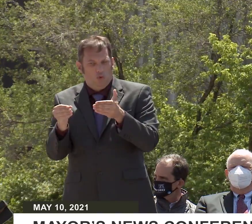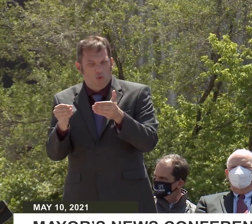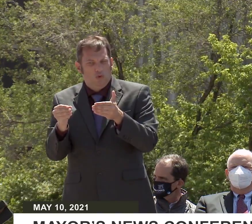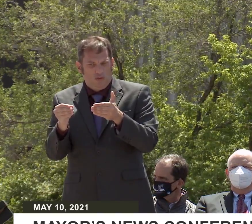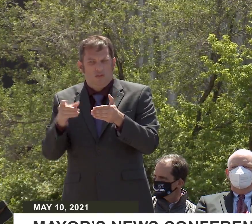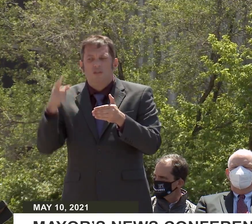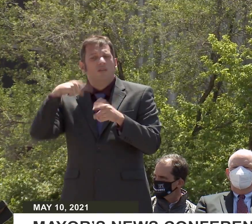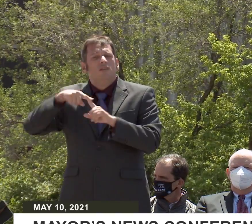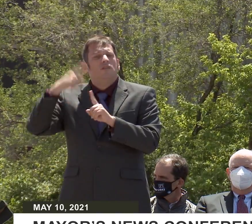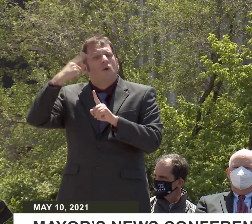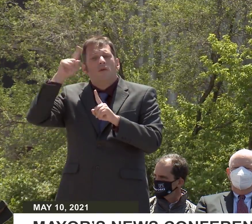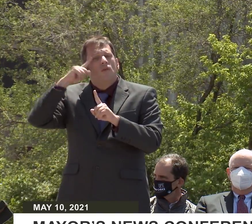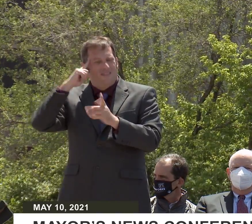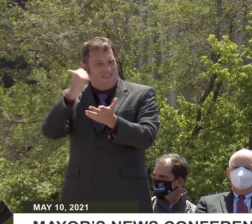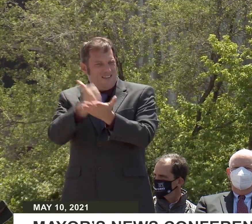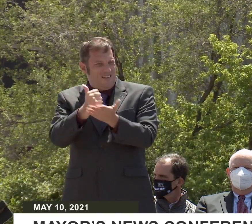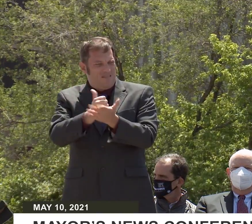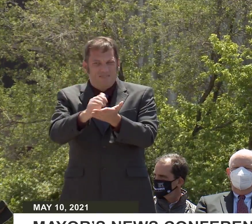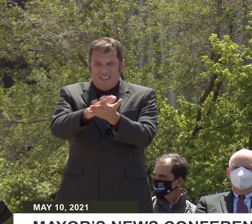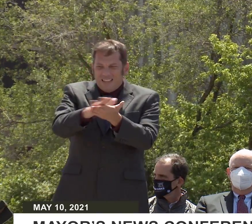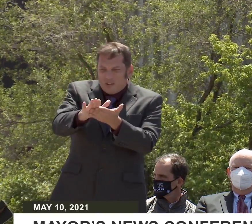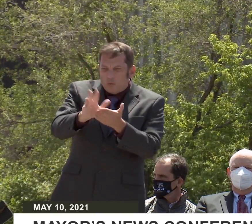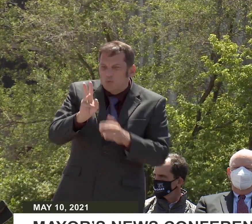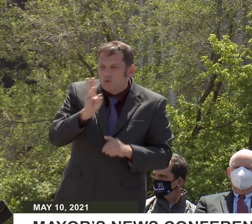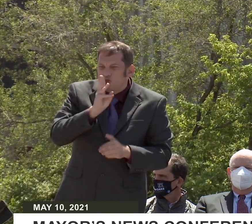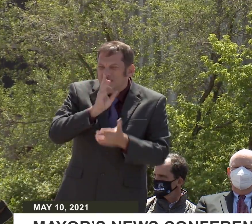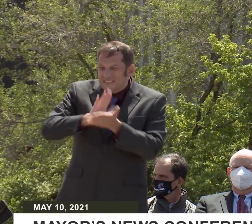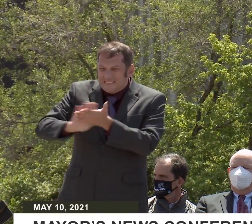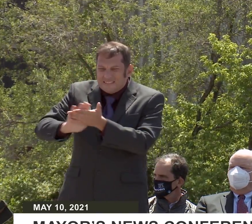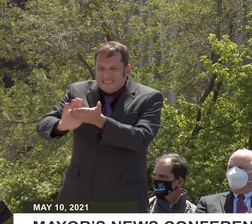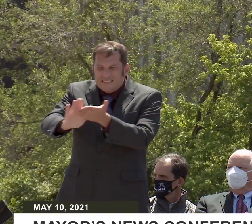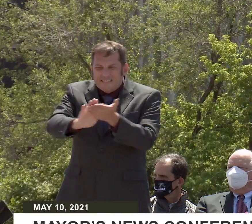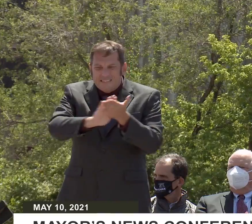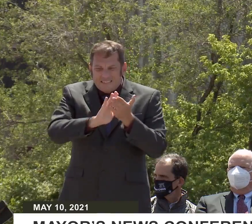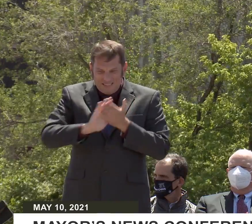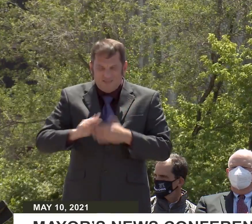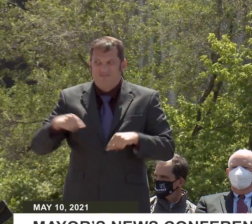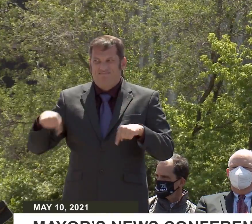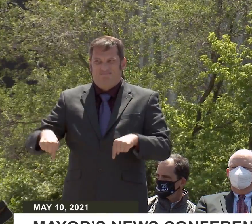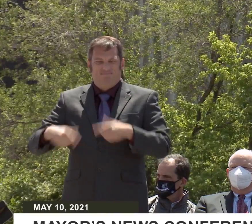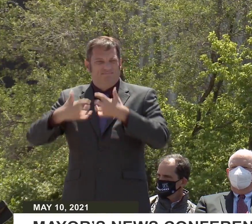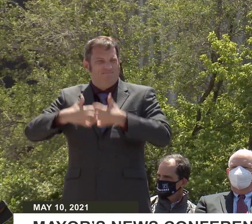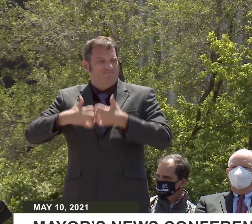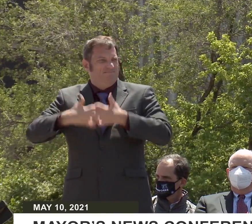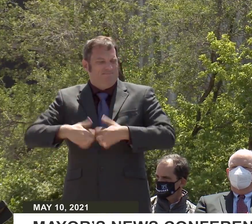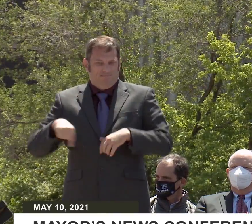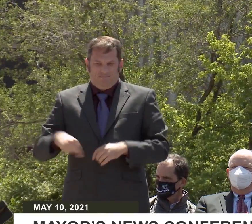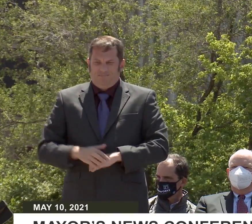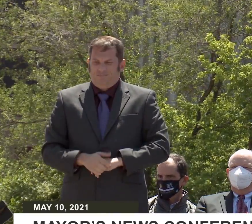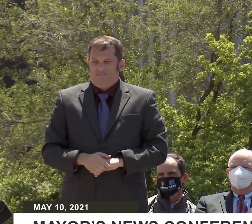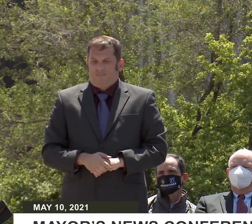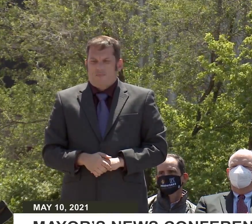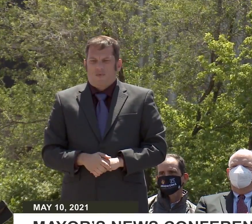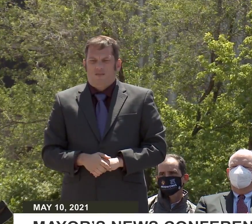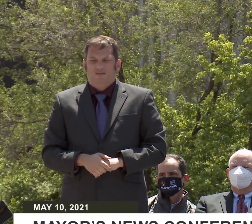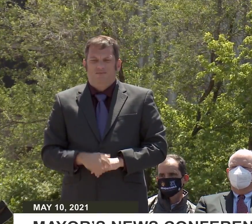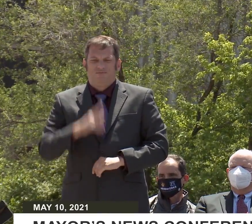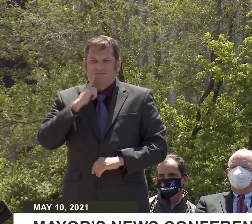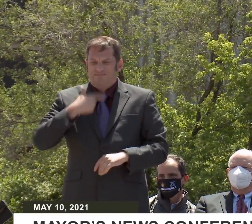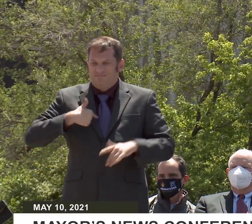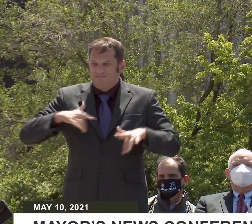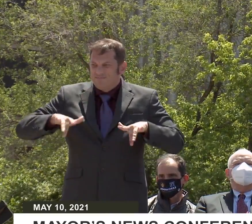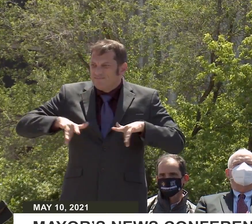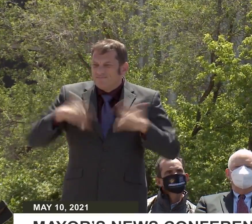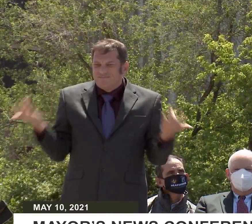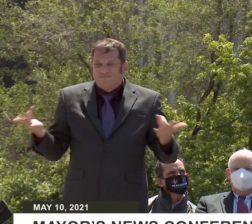water here at this important plant. And I was really pleased to see this project be